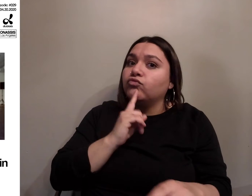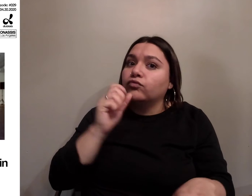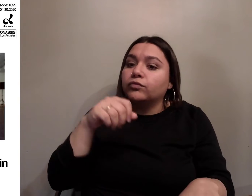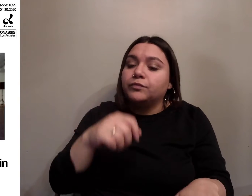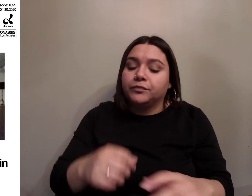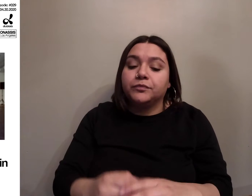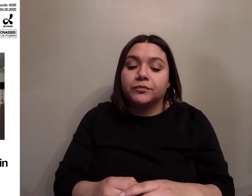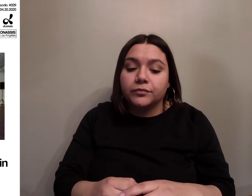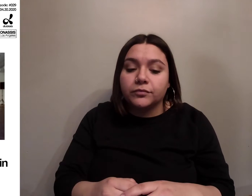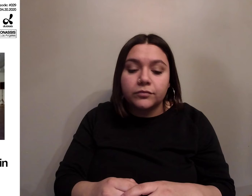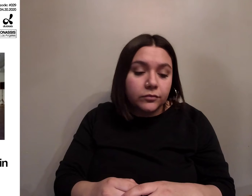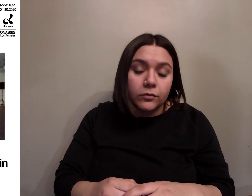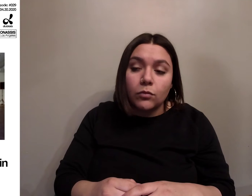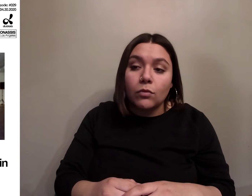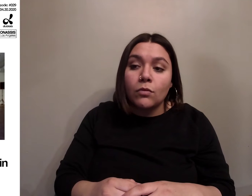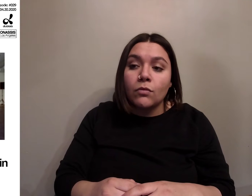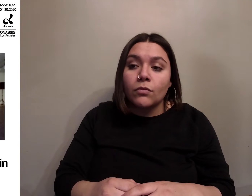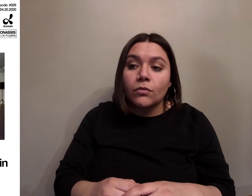Absolutely.